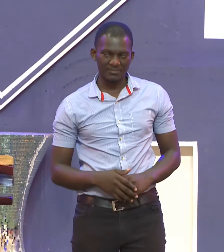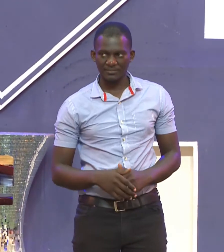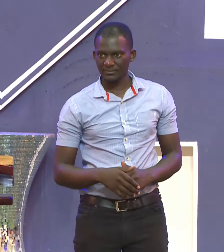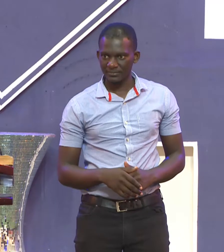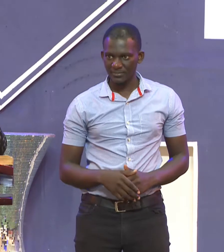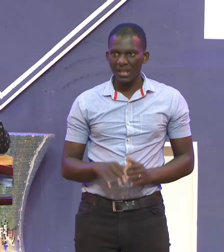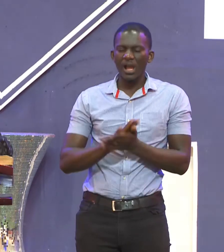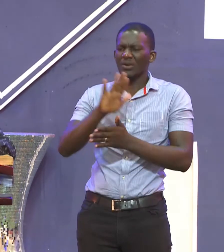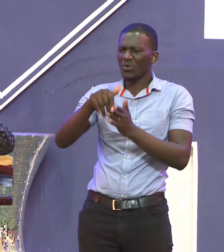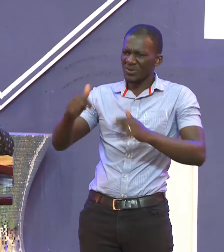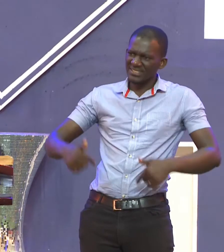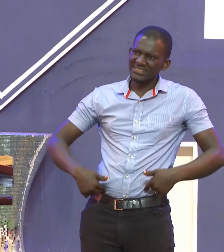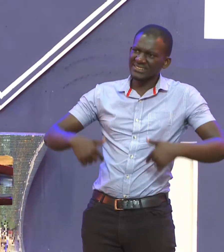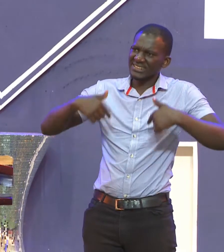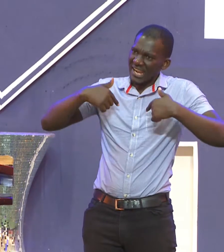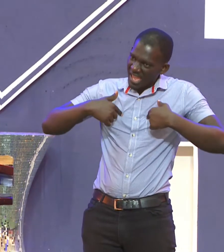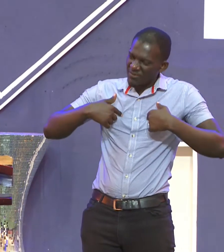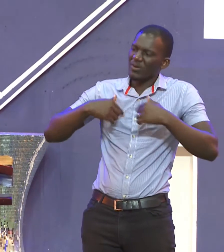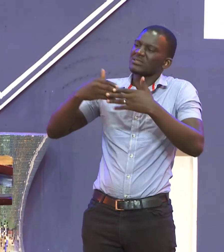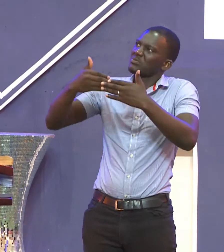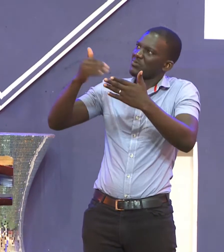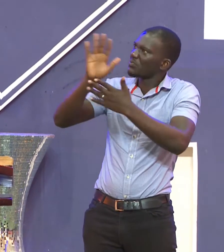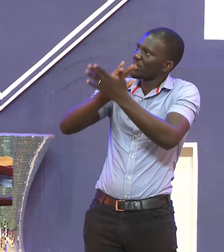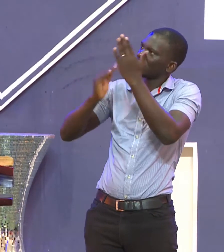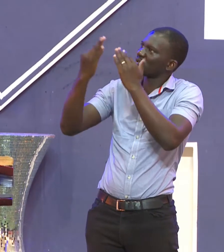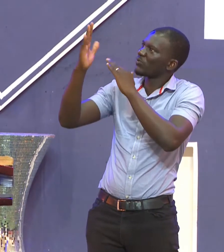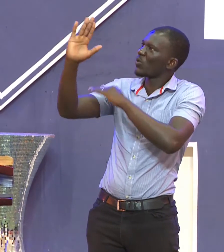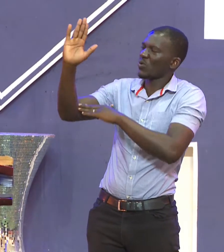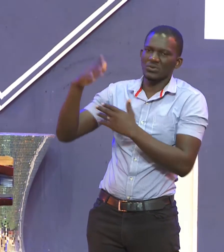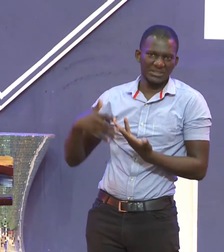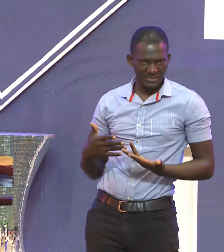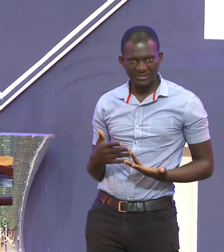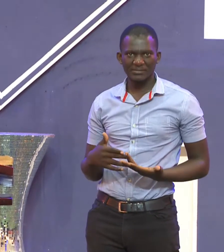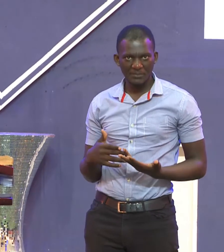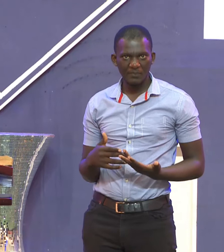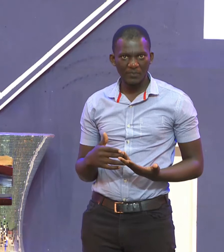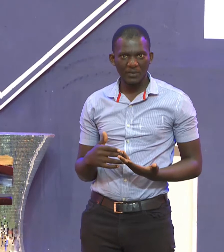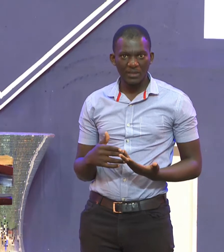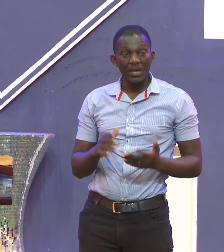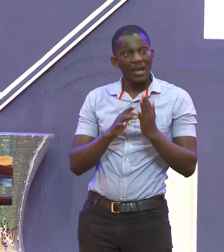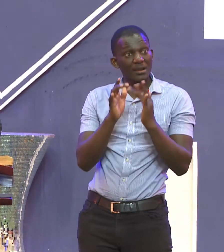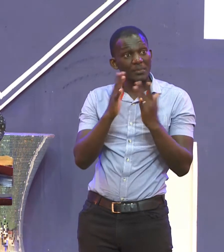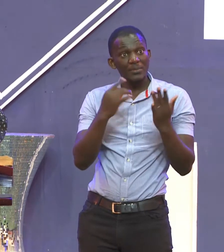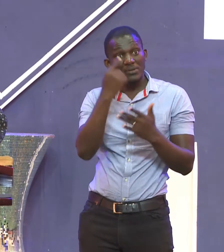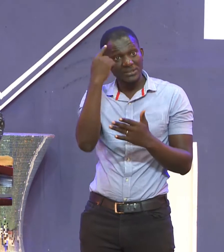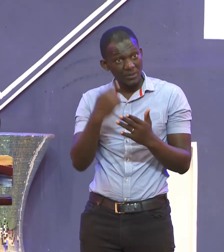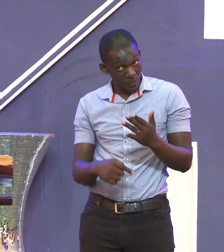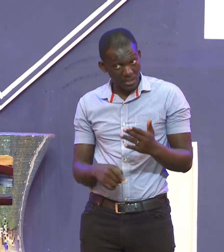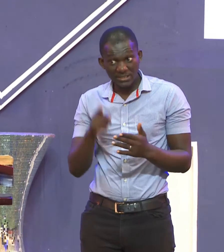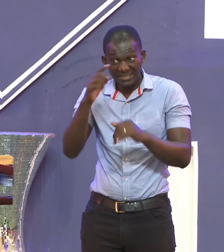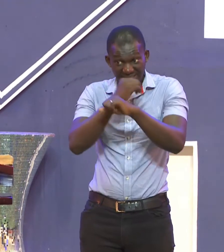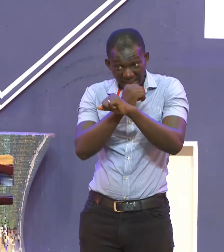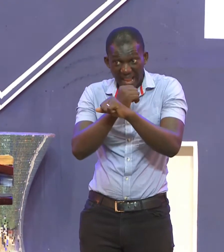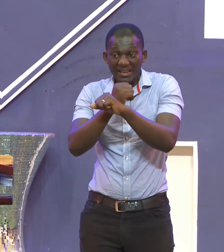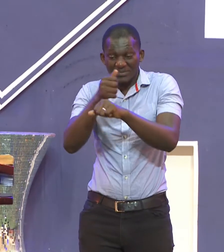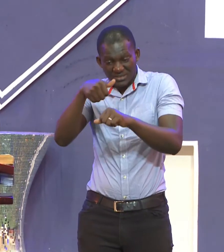sin. Ero bulambwe buli kiseera nga buli maso ga Mukama. And his life was always in the presence of the Lord. Era Bible yekugamba yekumanga ekigambo kya Katonda.